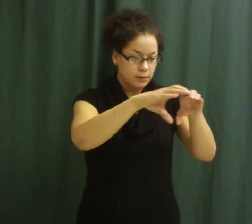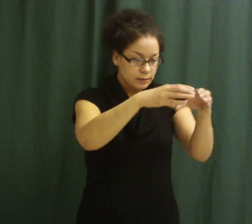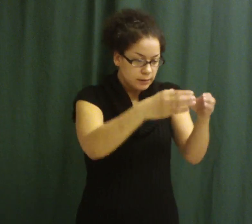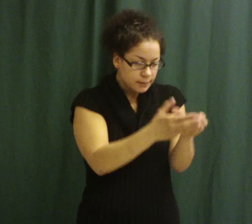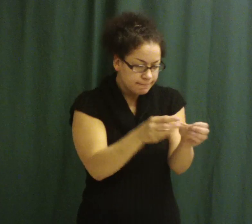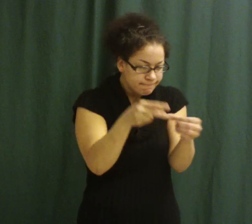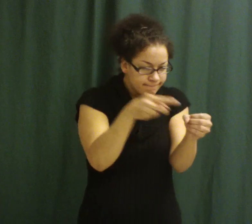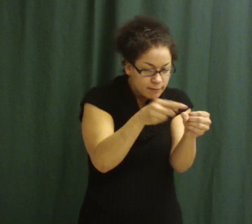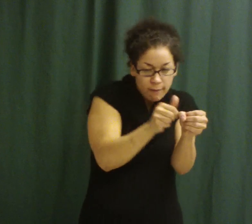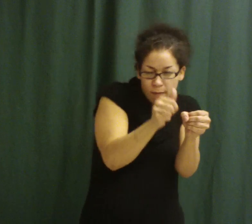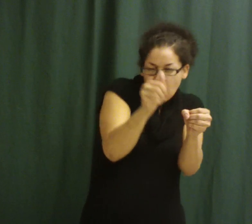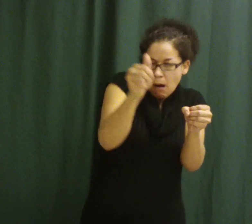planets.